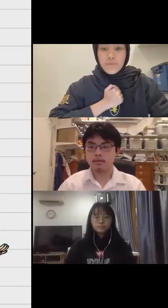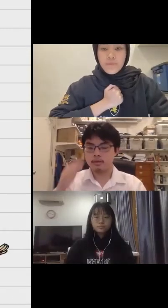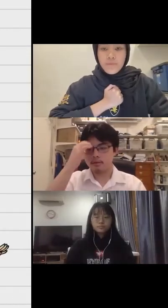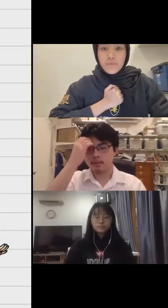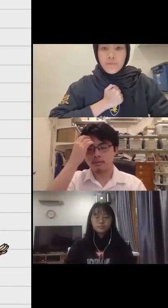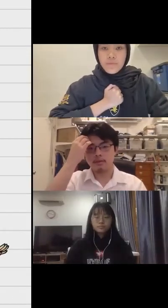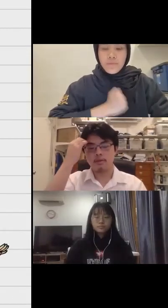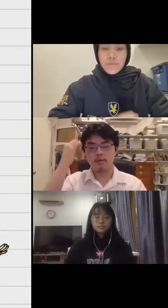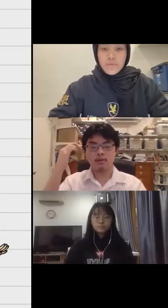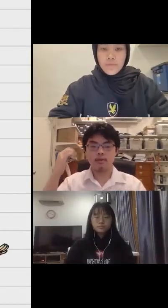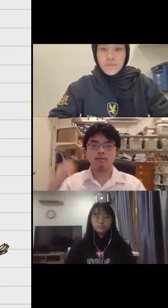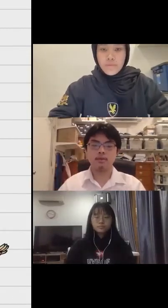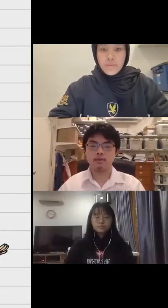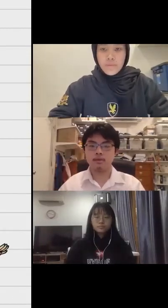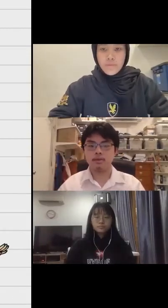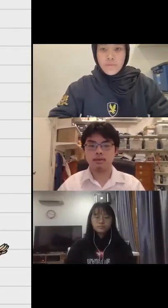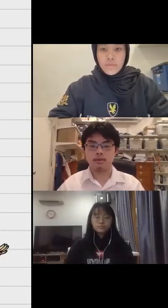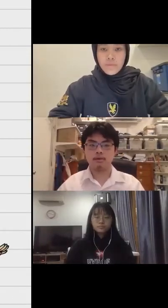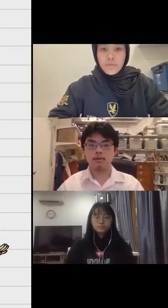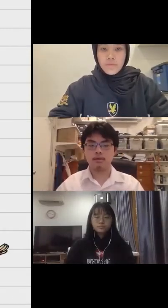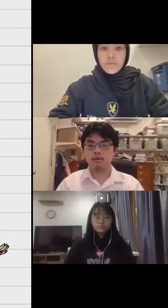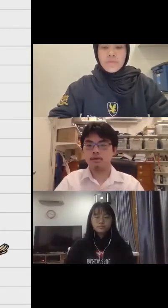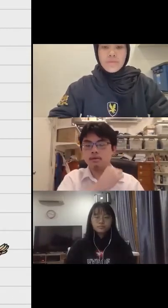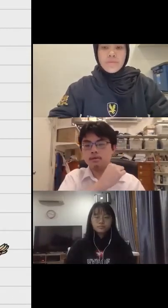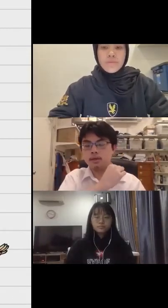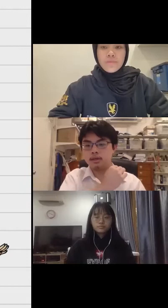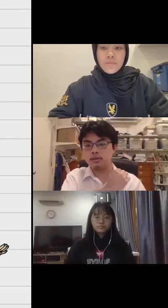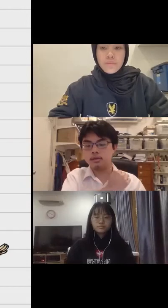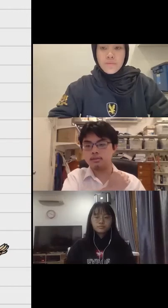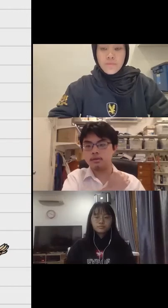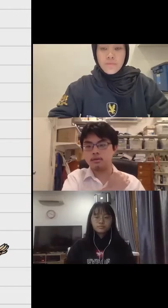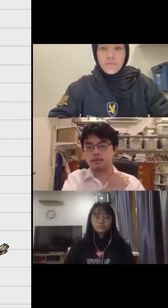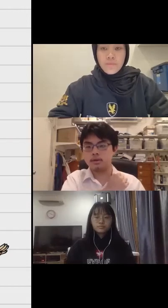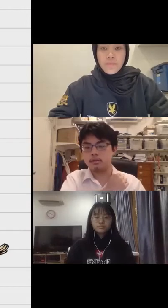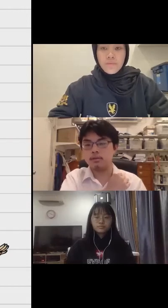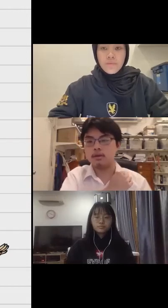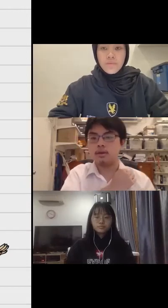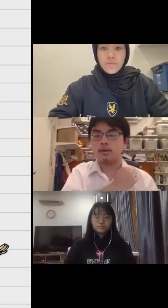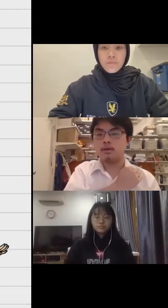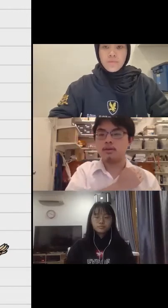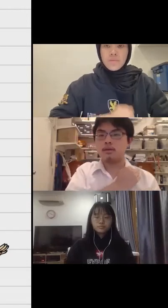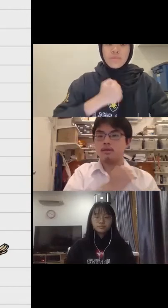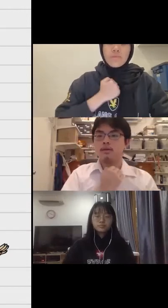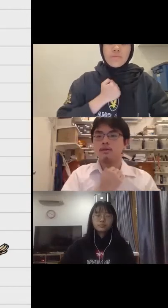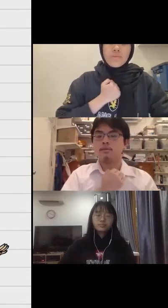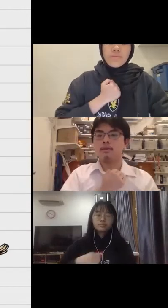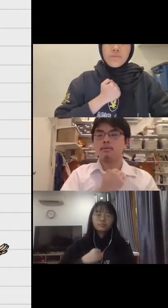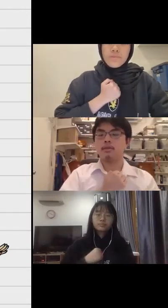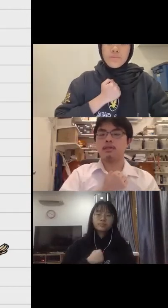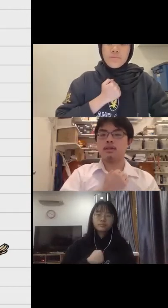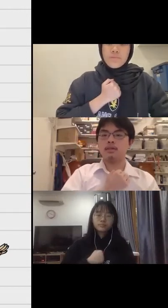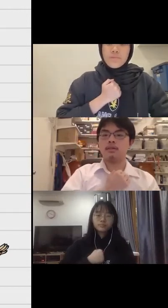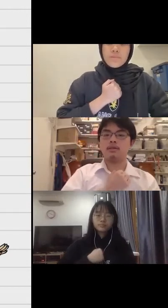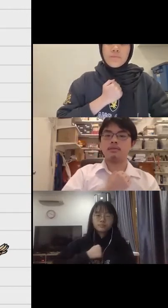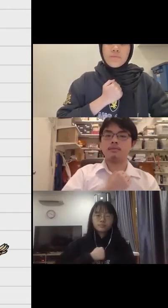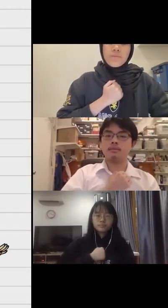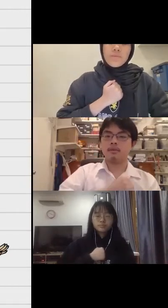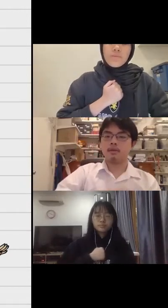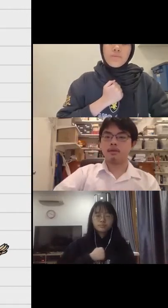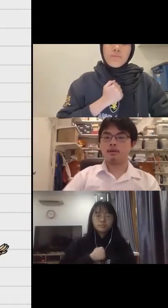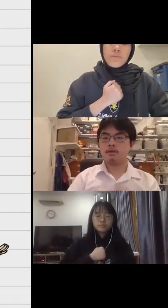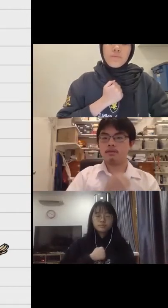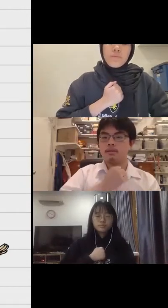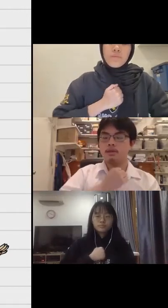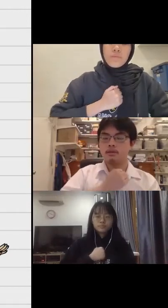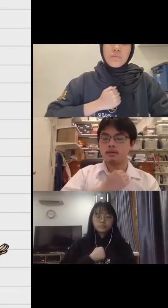So if you want to apologize for something you did, you would say sorry. So to do that, you put your right arm in the middle of your